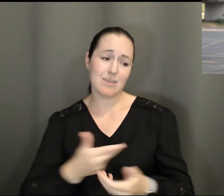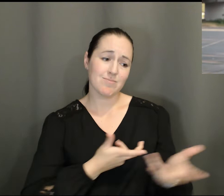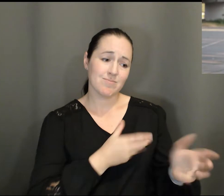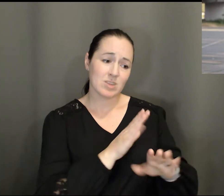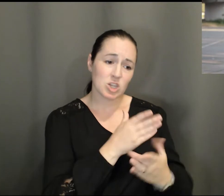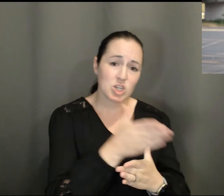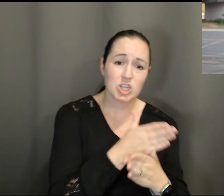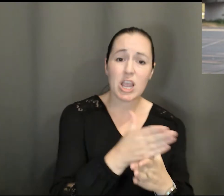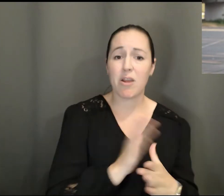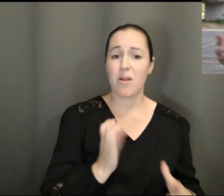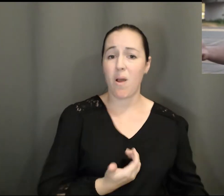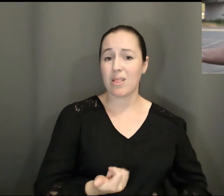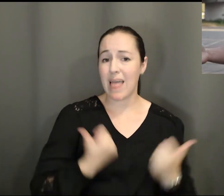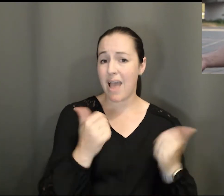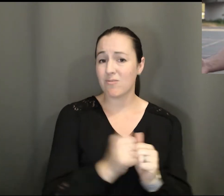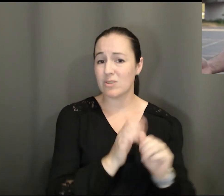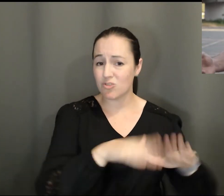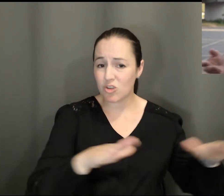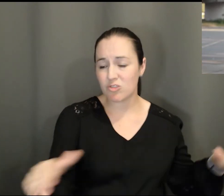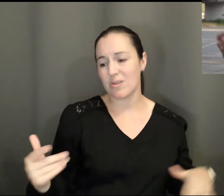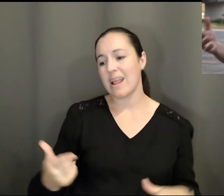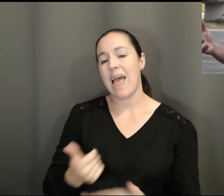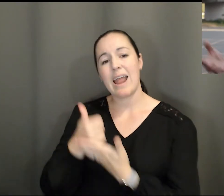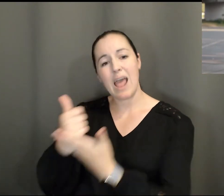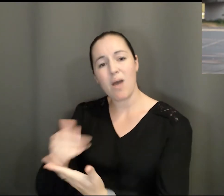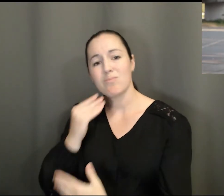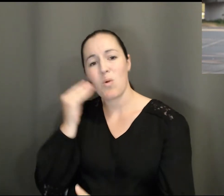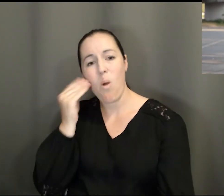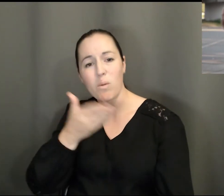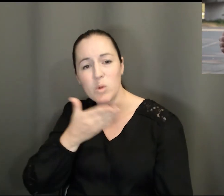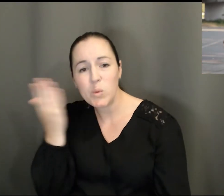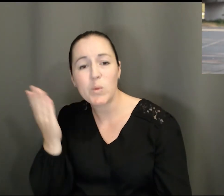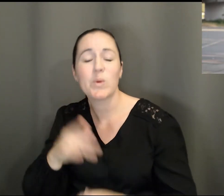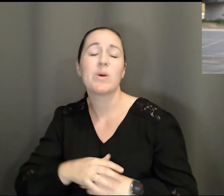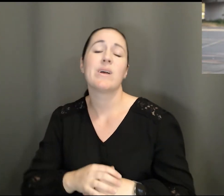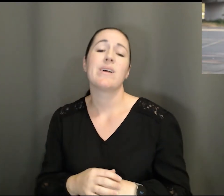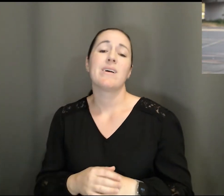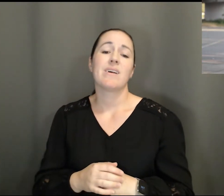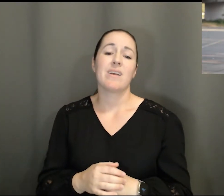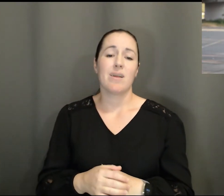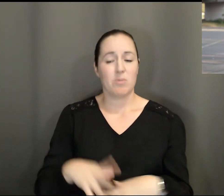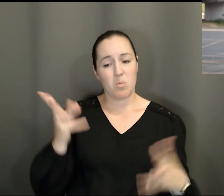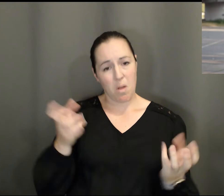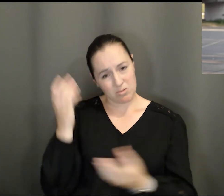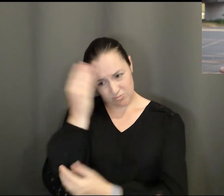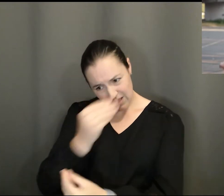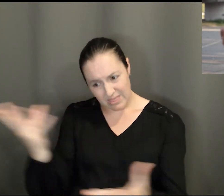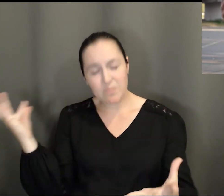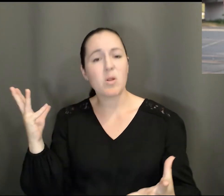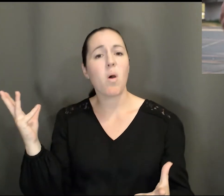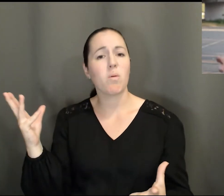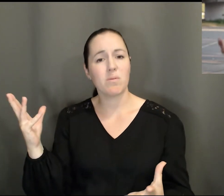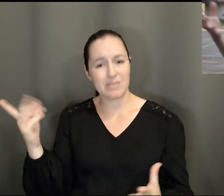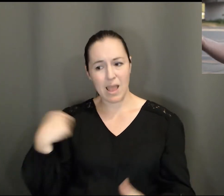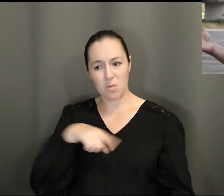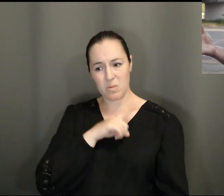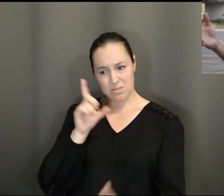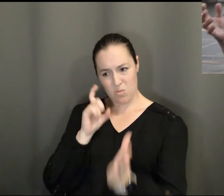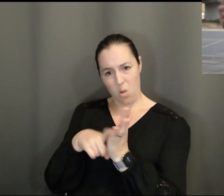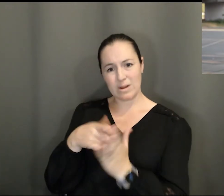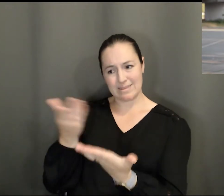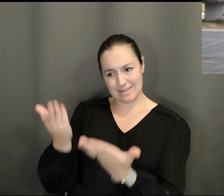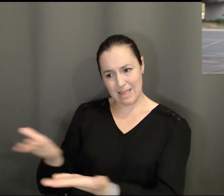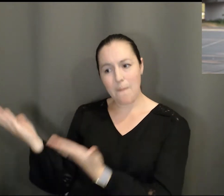revitalize a church building, share the love of Christ with children, bless homeless families, impact a struggling community with the presence and the kingdom of